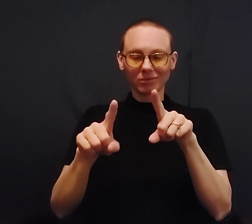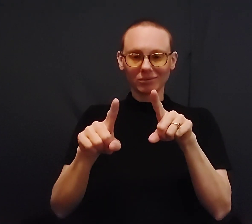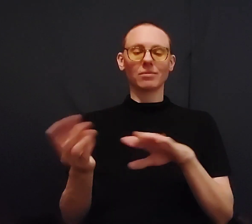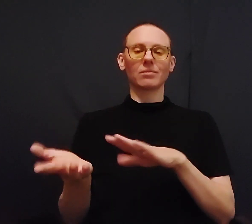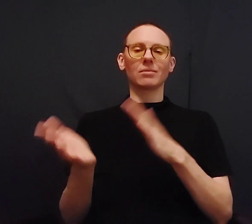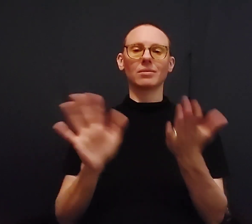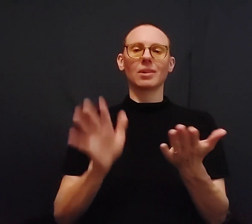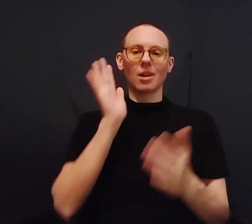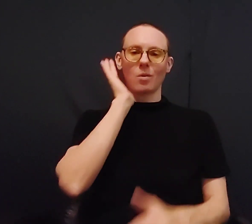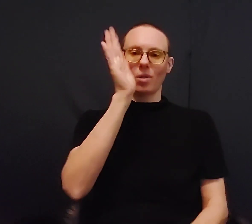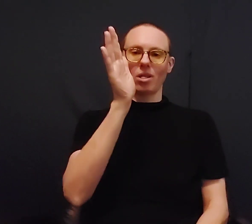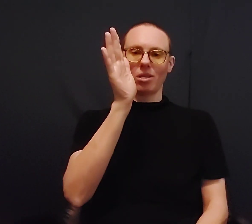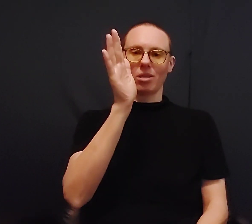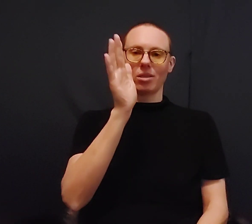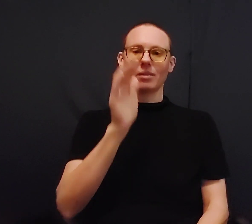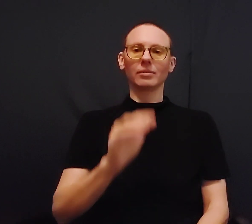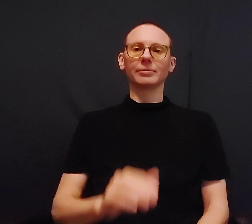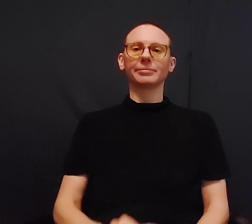he would die.